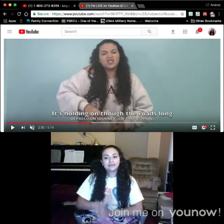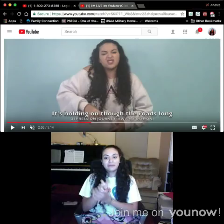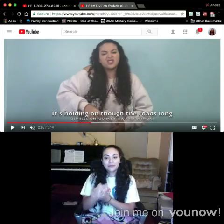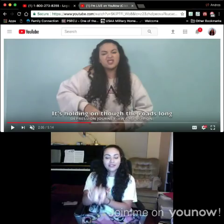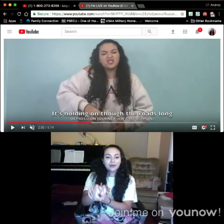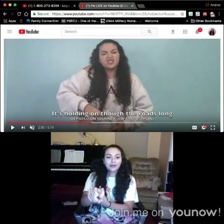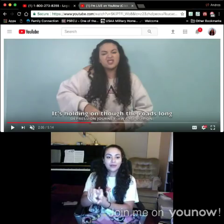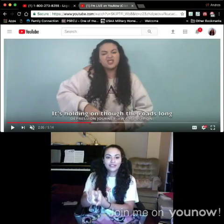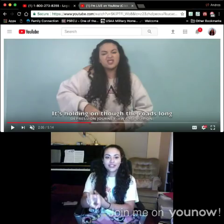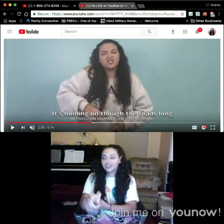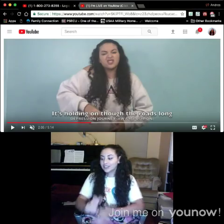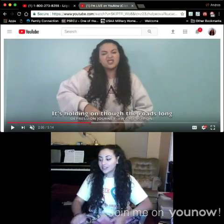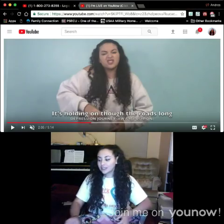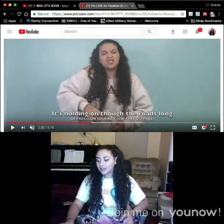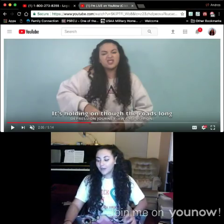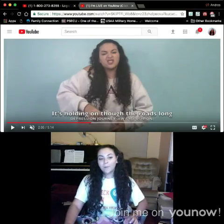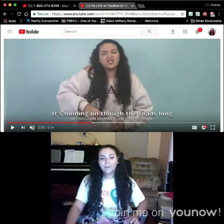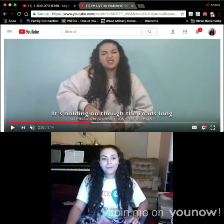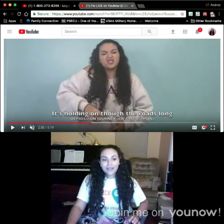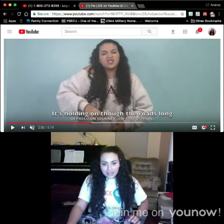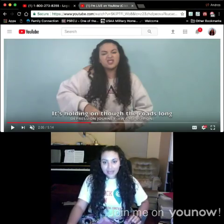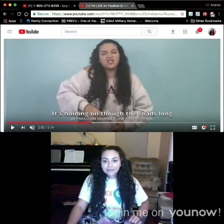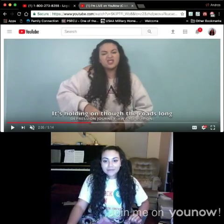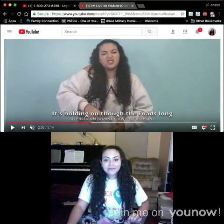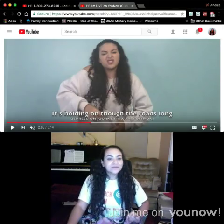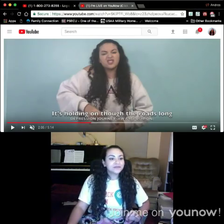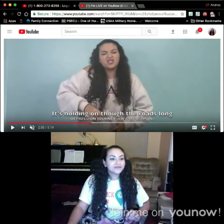was forcing my way through this journey. Yeah.